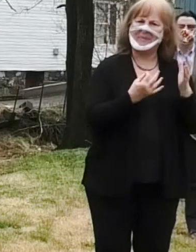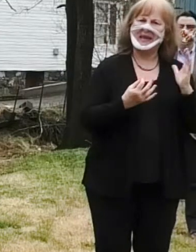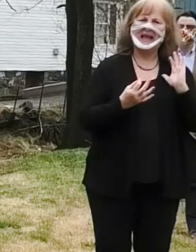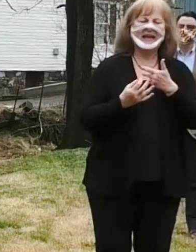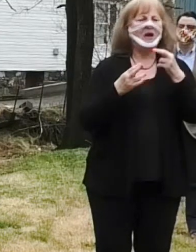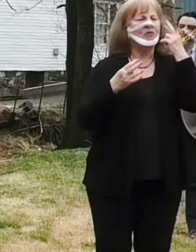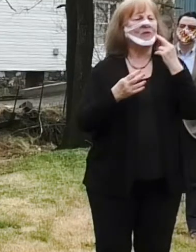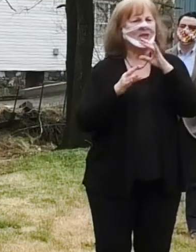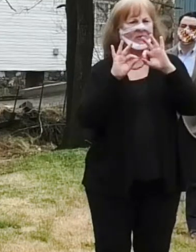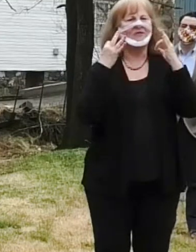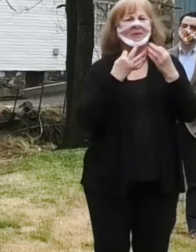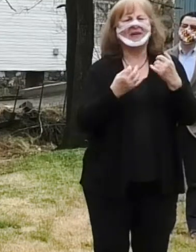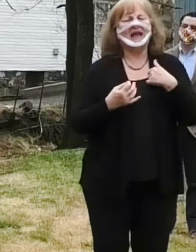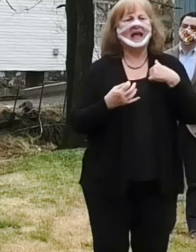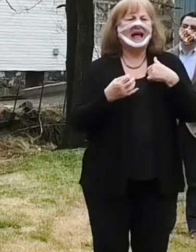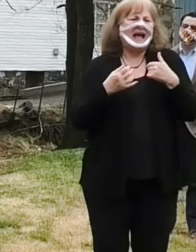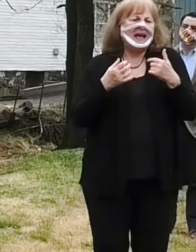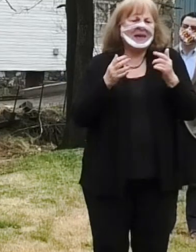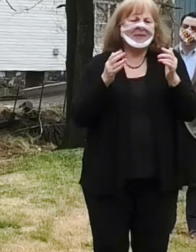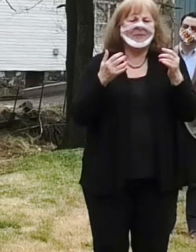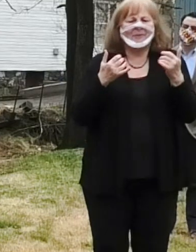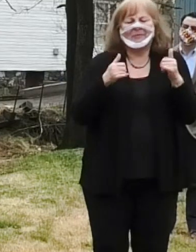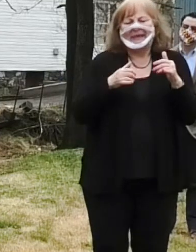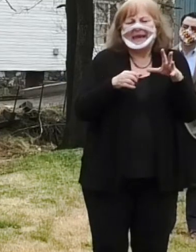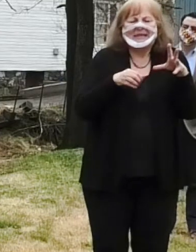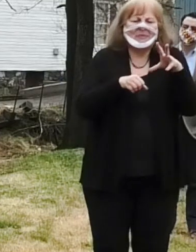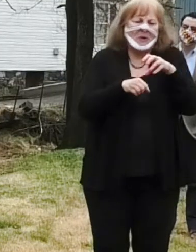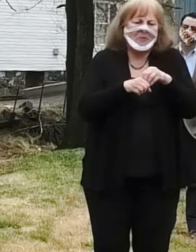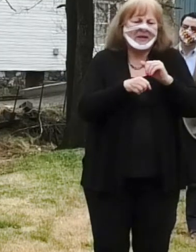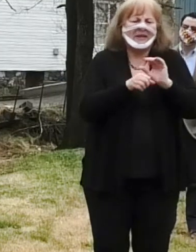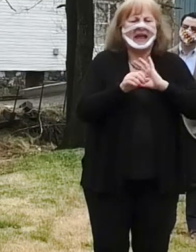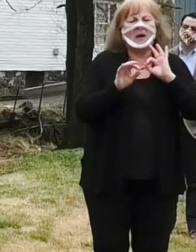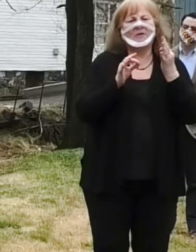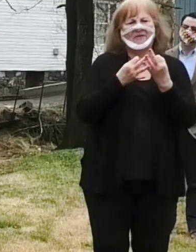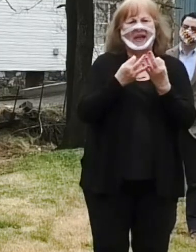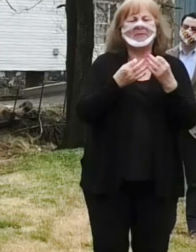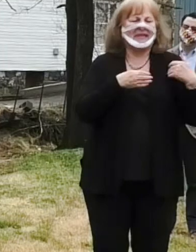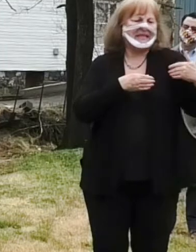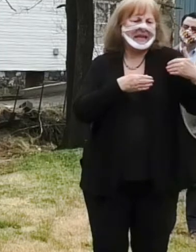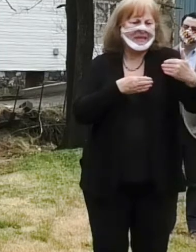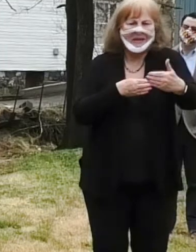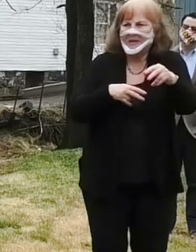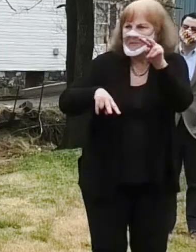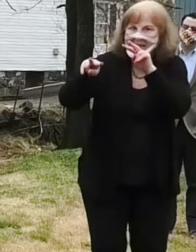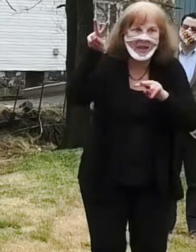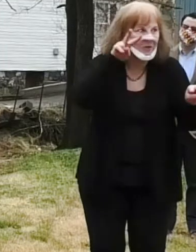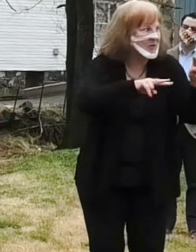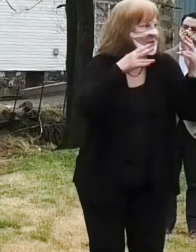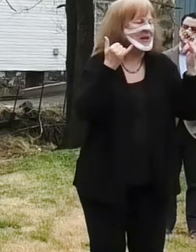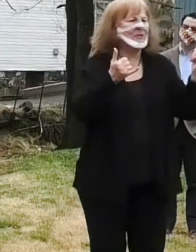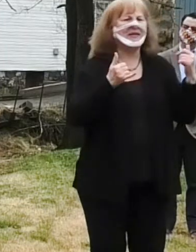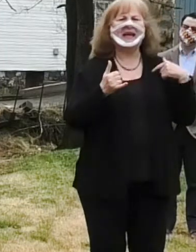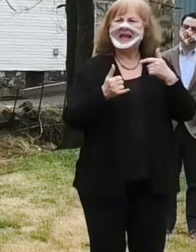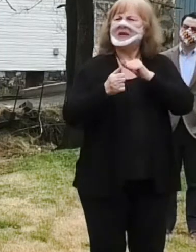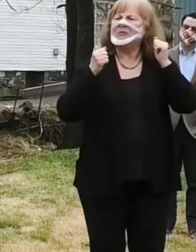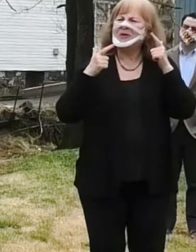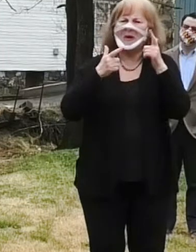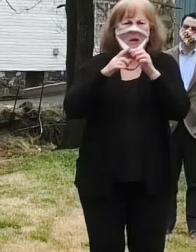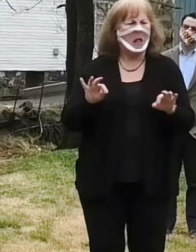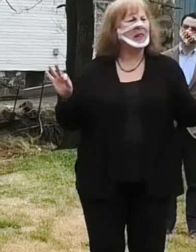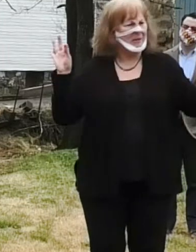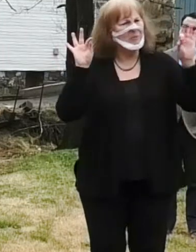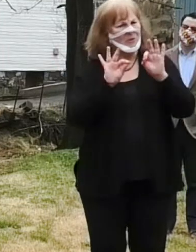restaurant family, I play a small part in our family's legacy. But I look around today, and we all play